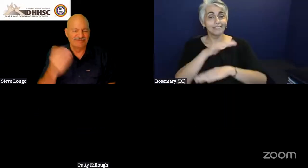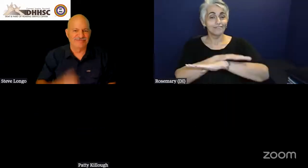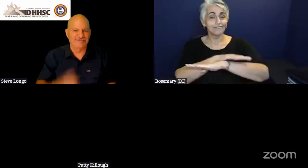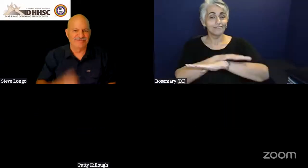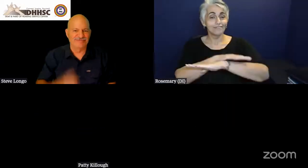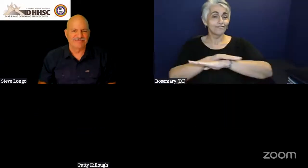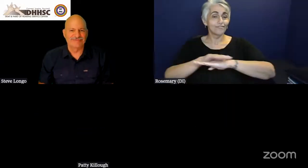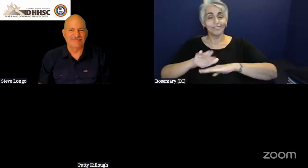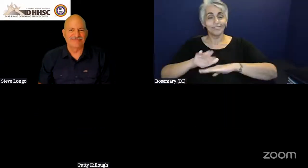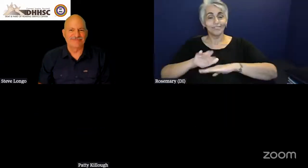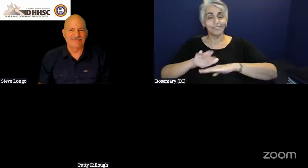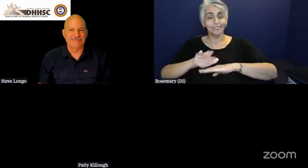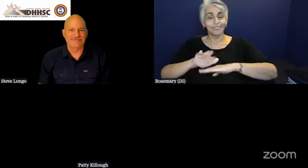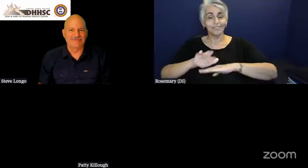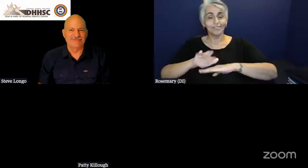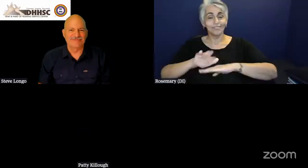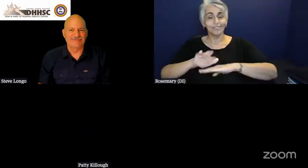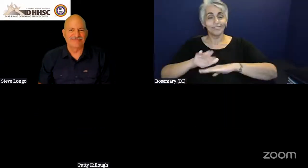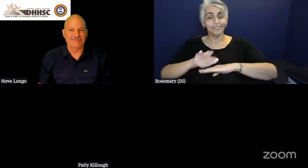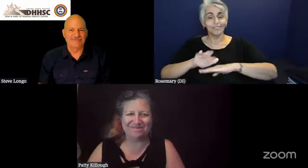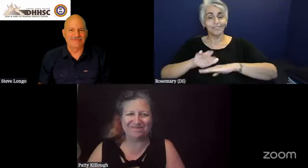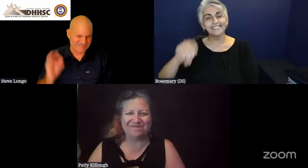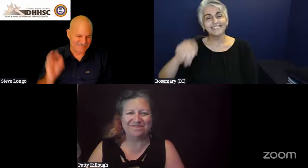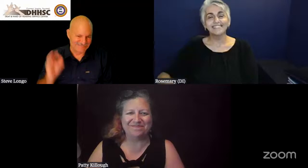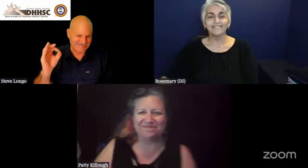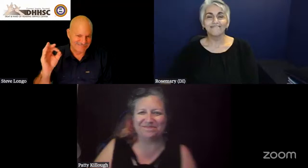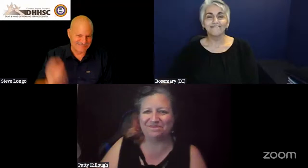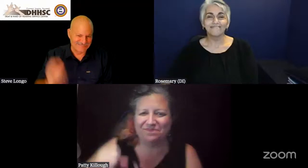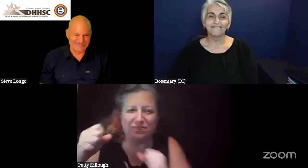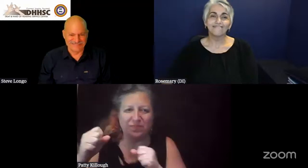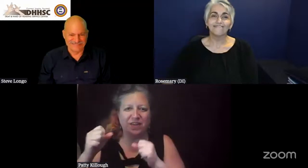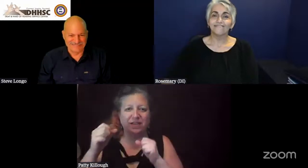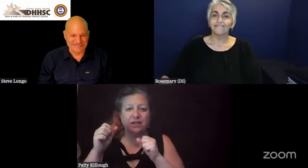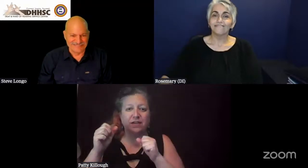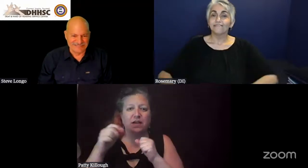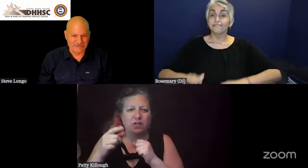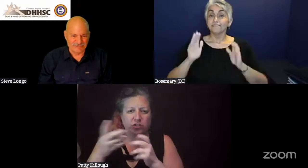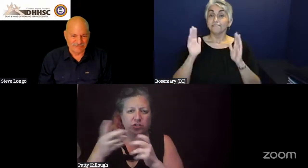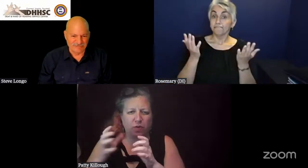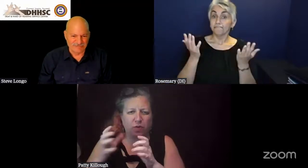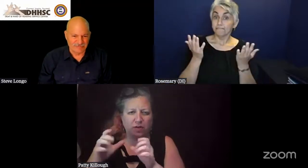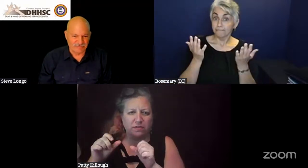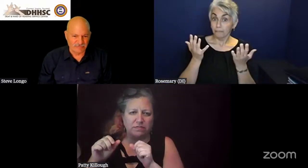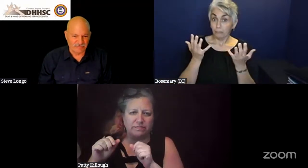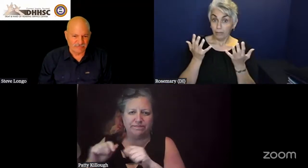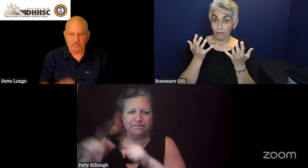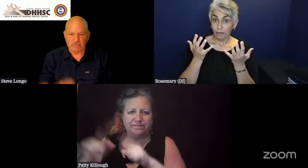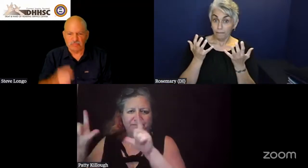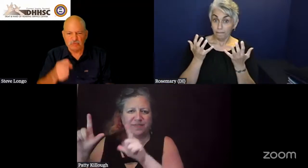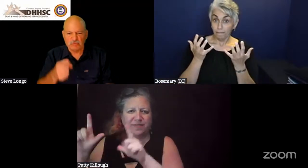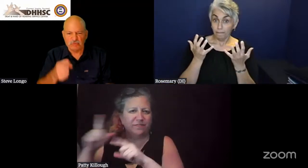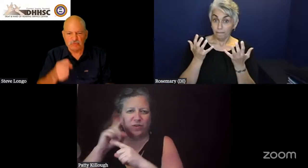do your secretary's report? And Patty is saying, yes.